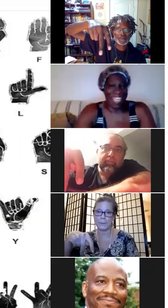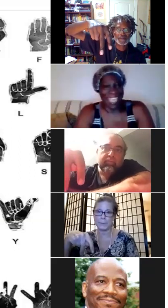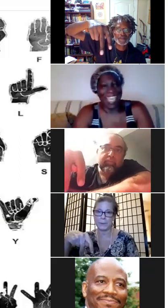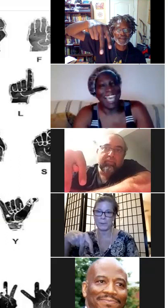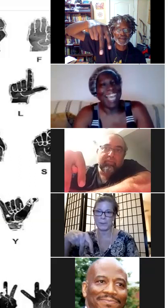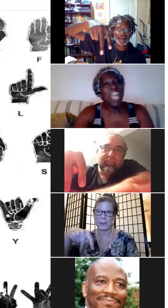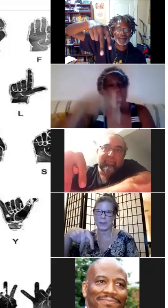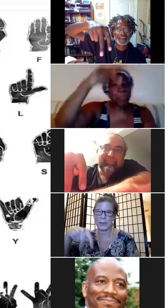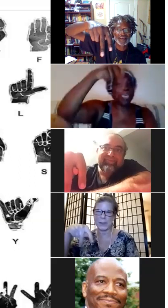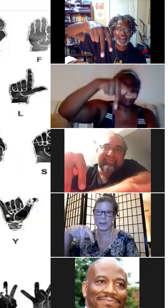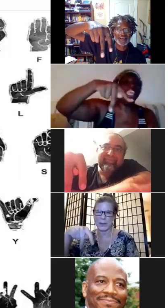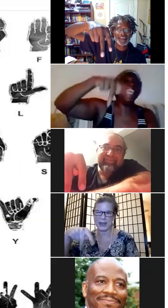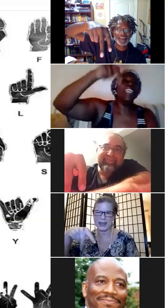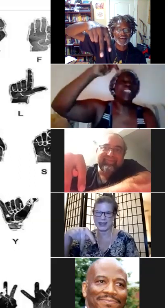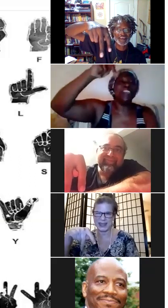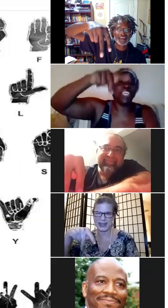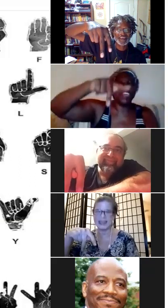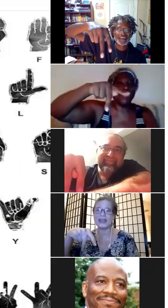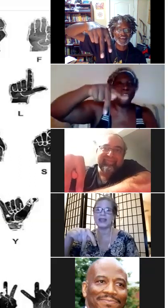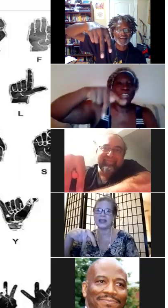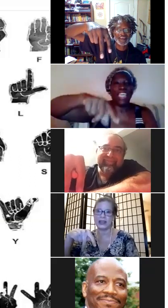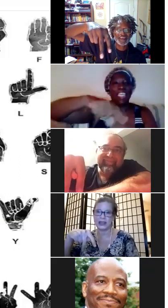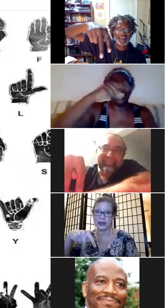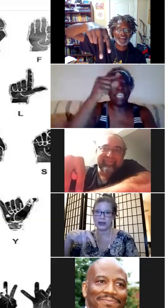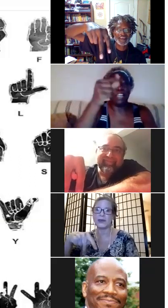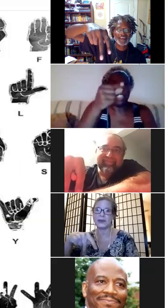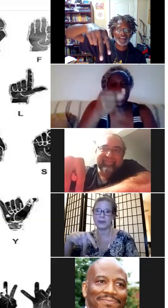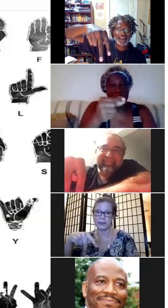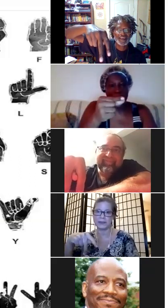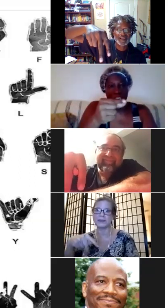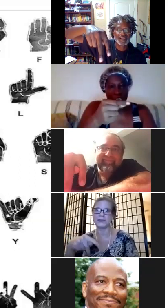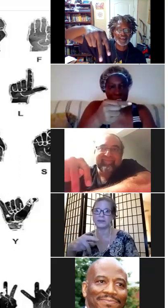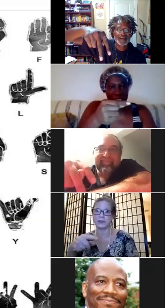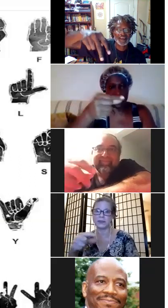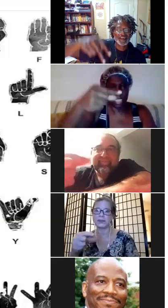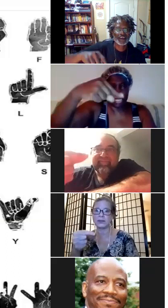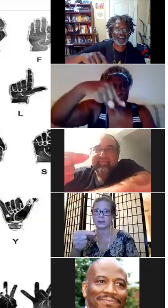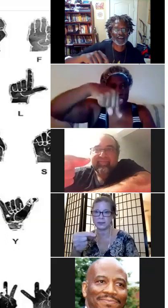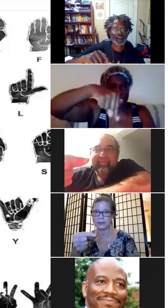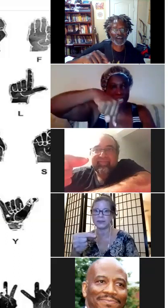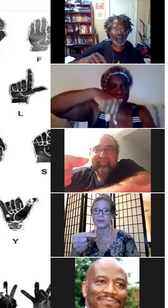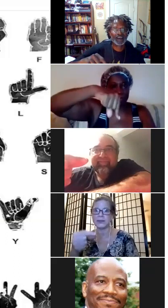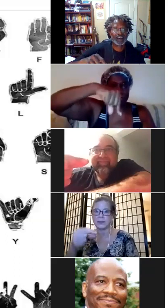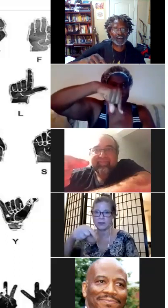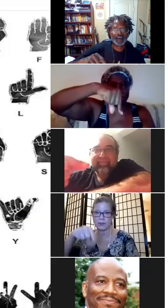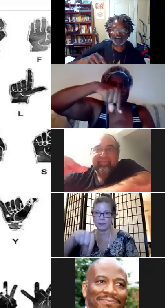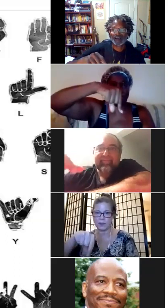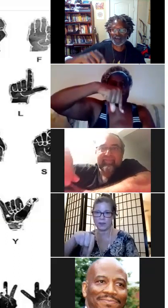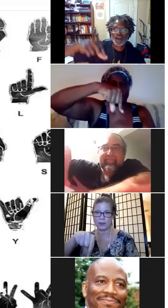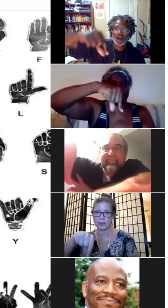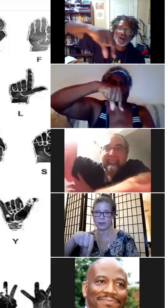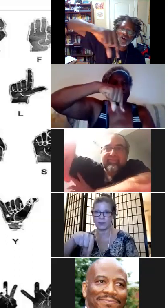P. P. So Q is the letter G upside down.